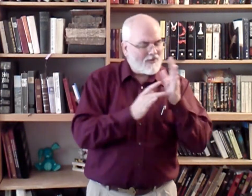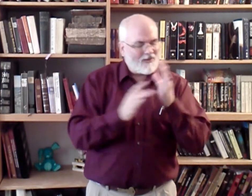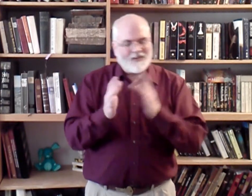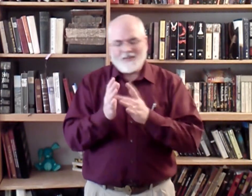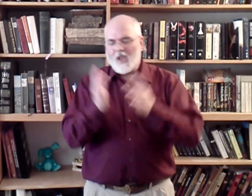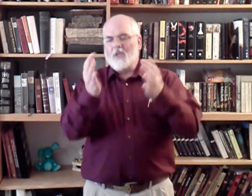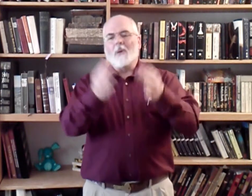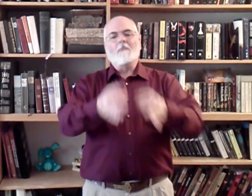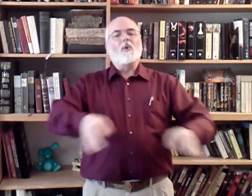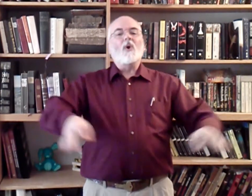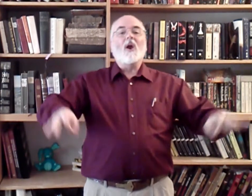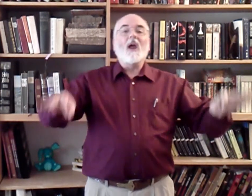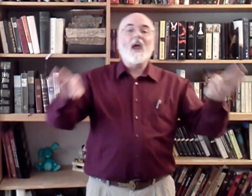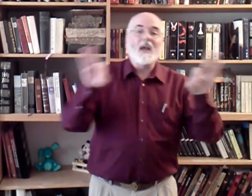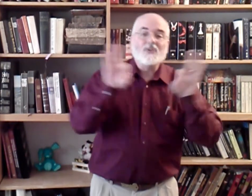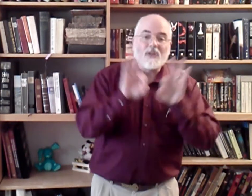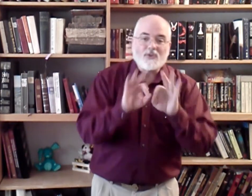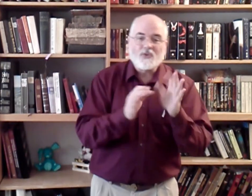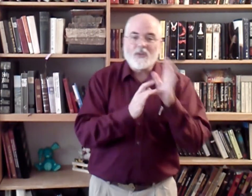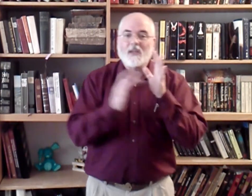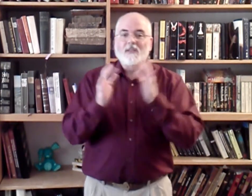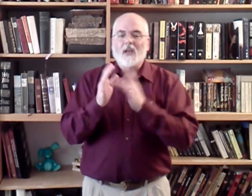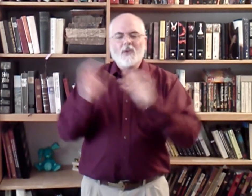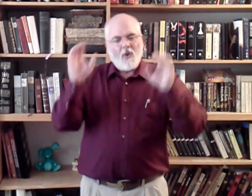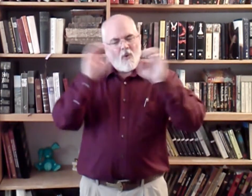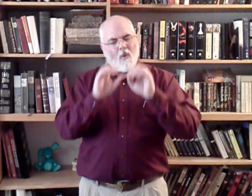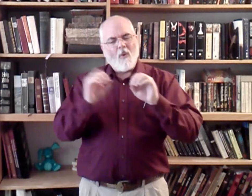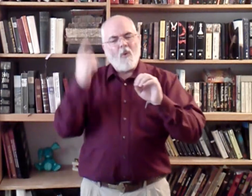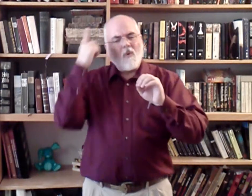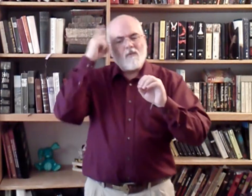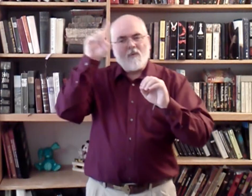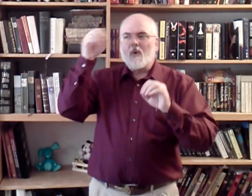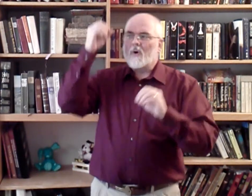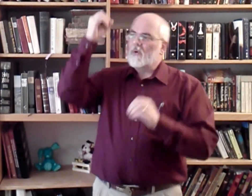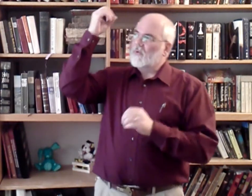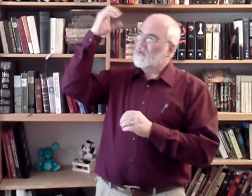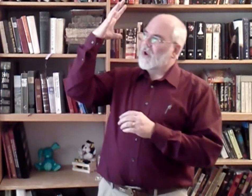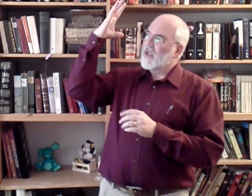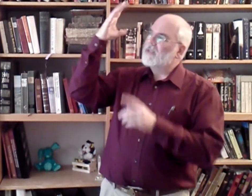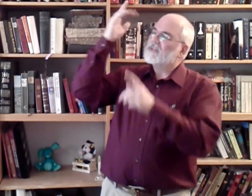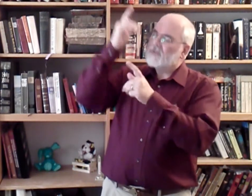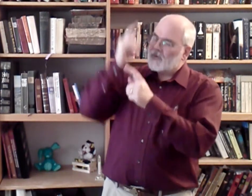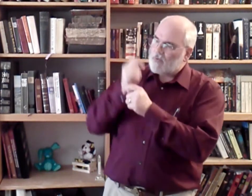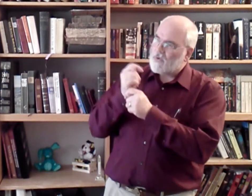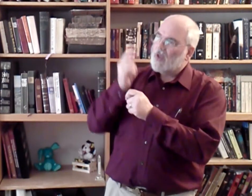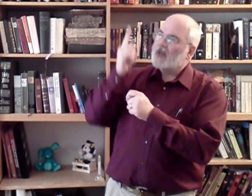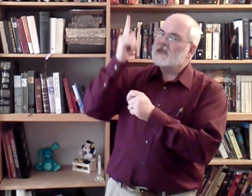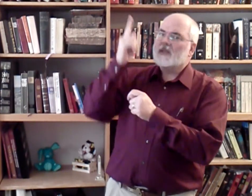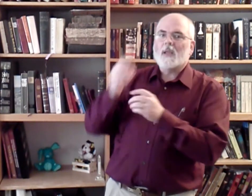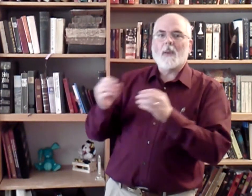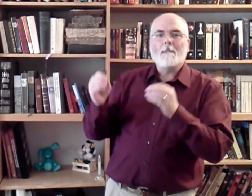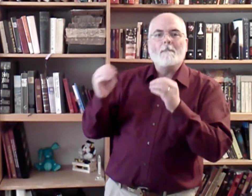Jesus, precious Jesus, O for grace to trust Him